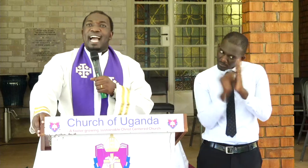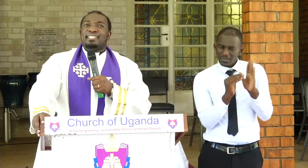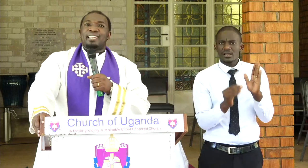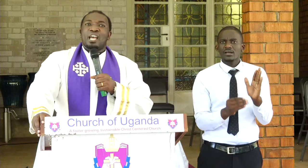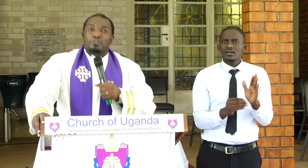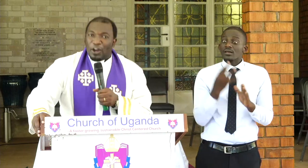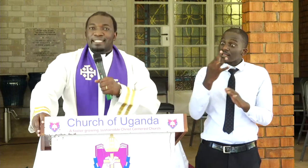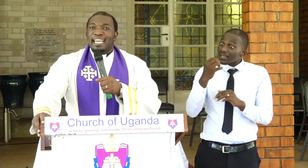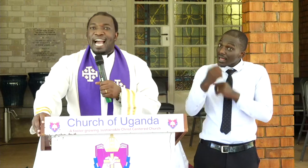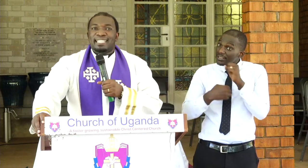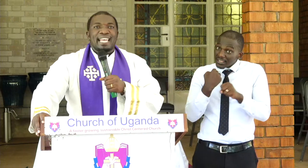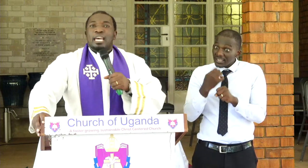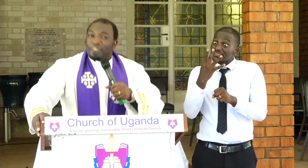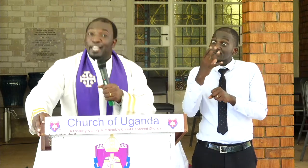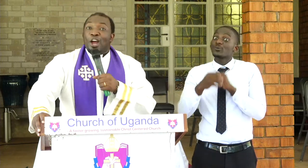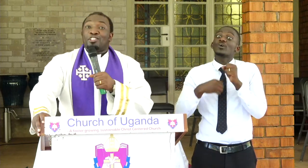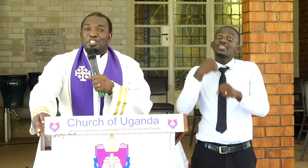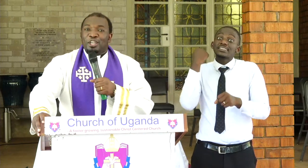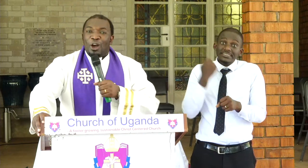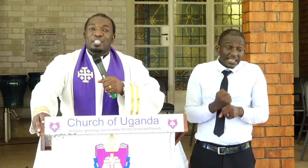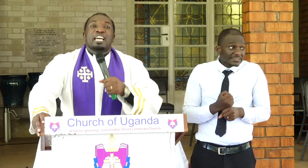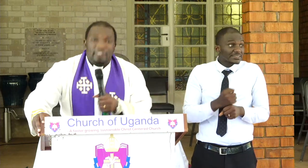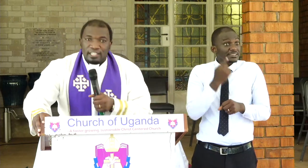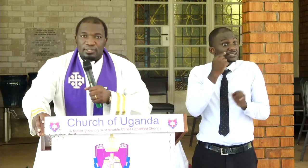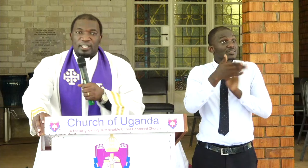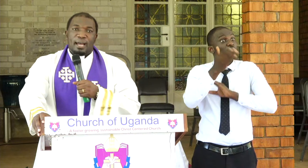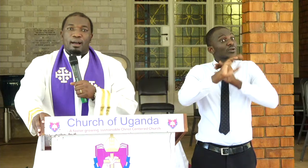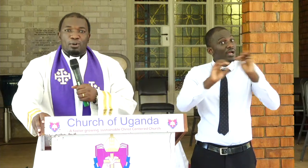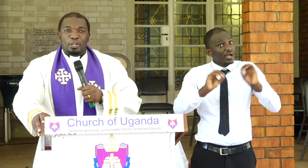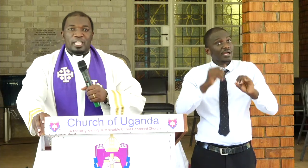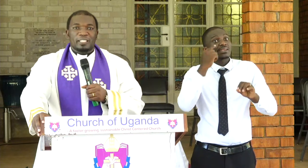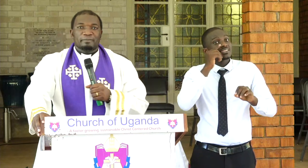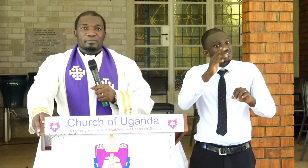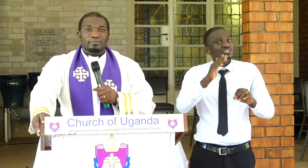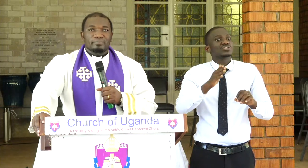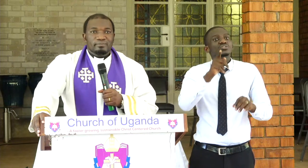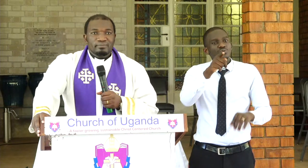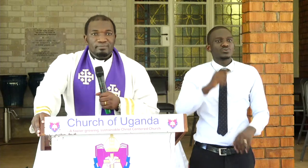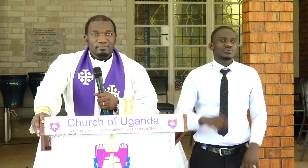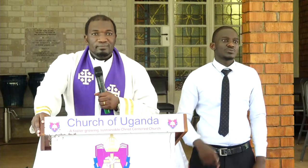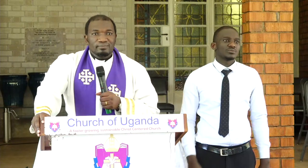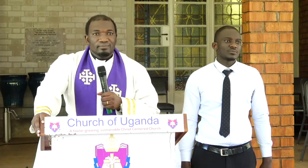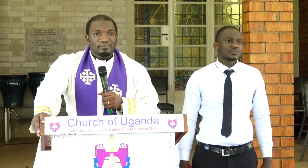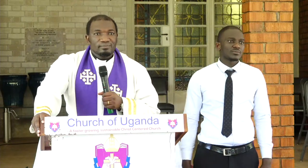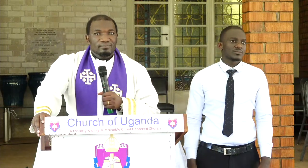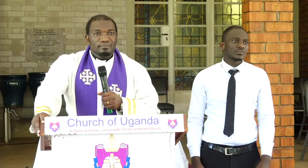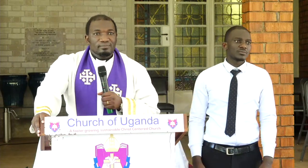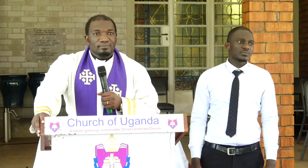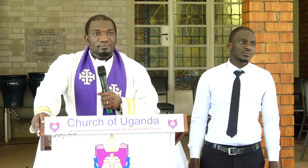30 years, 40 years, they don't see God, they see Nama Monde.